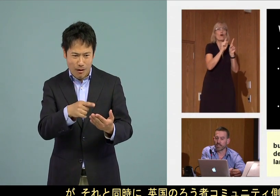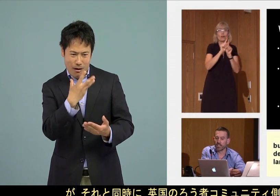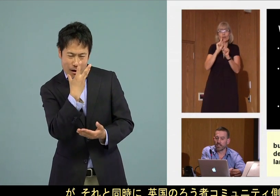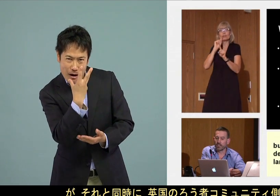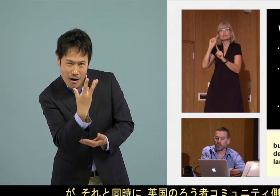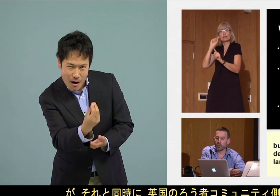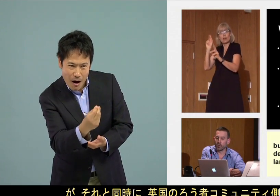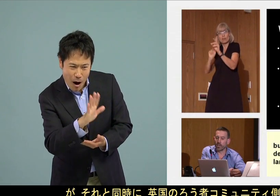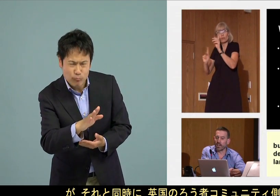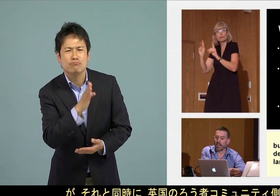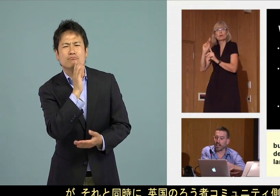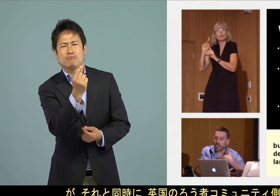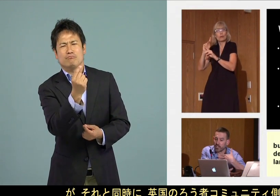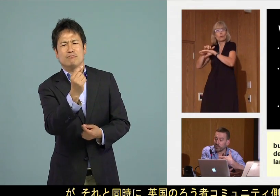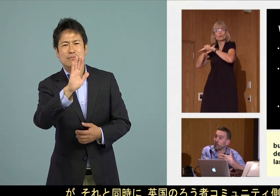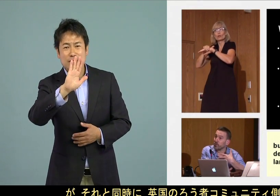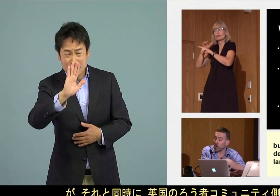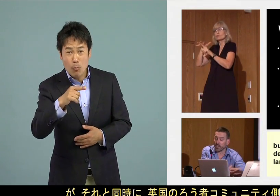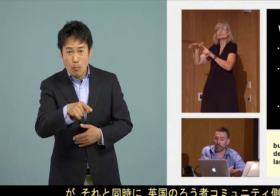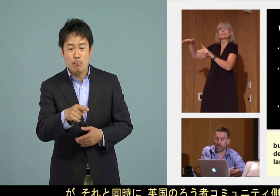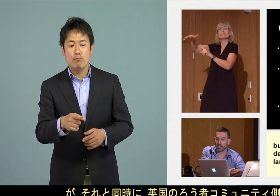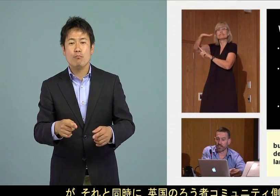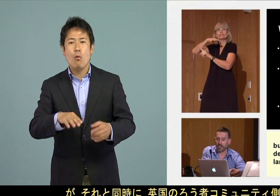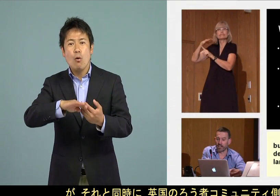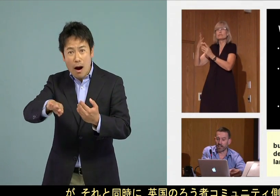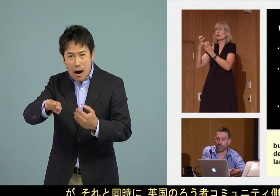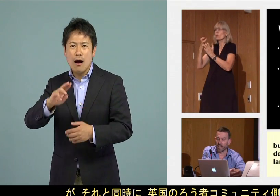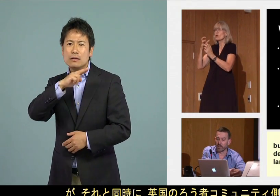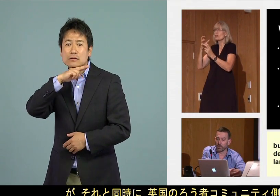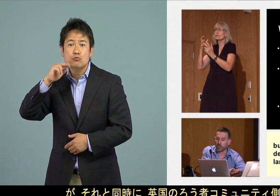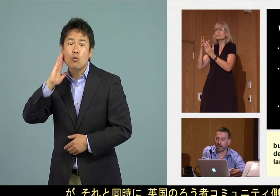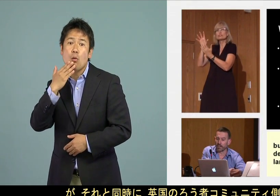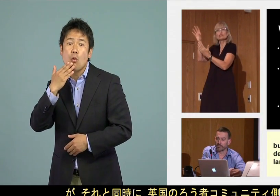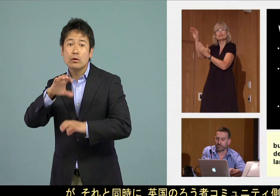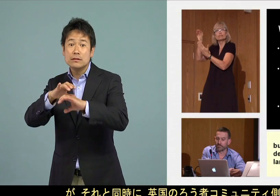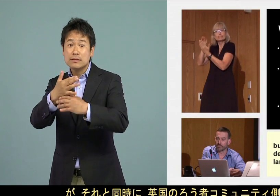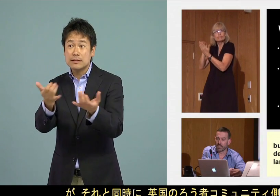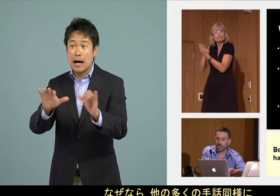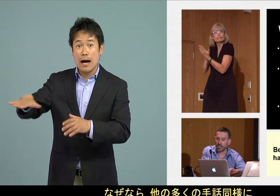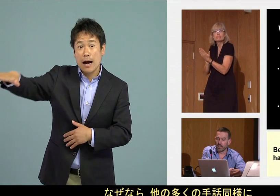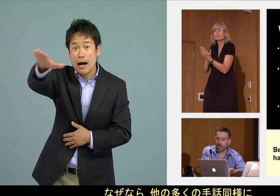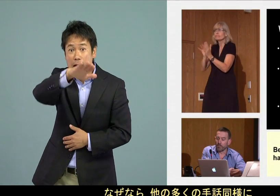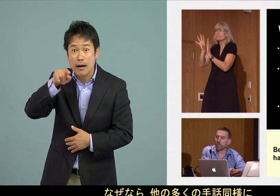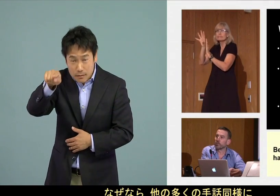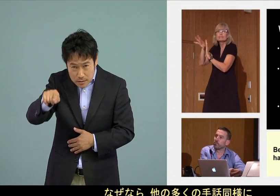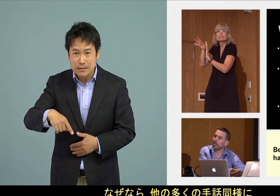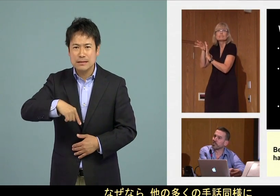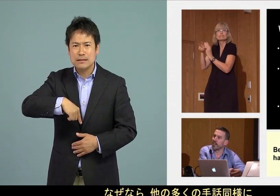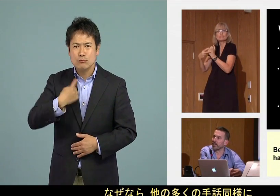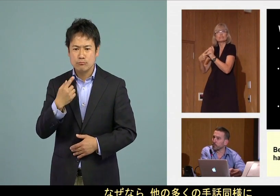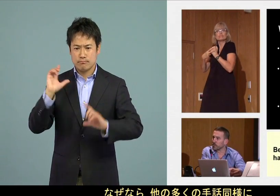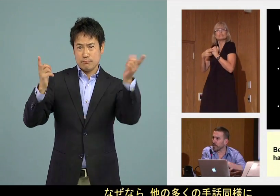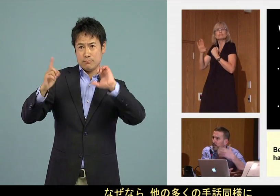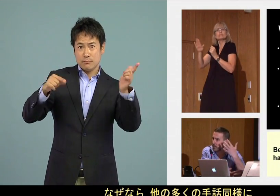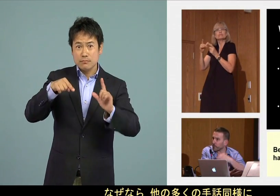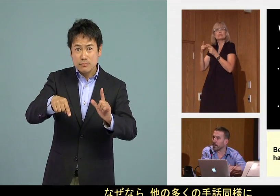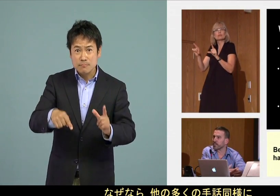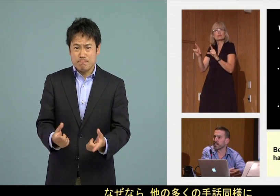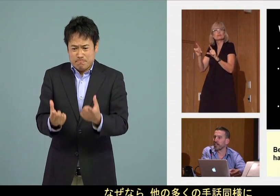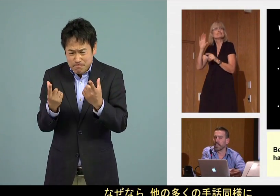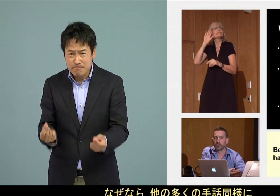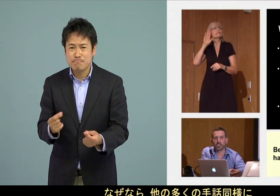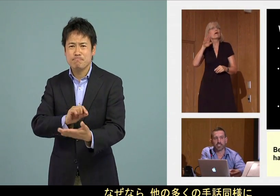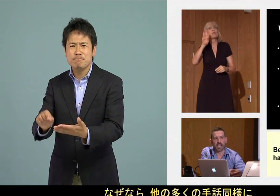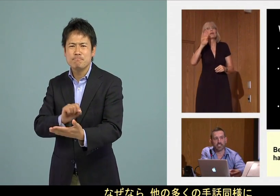Britain to document the language better. Because British Sign Language, like a lot of